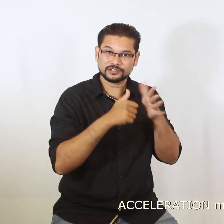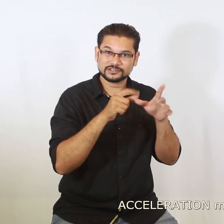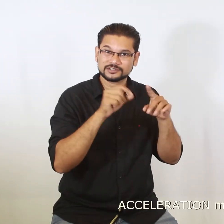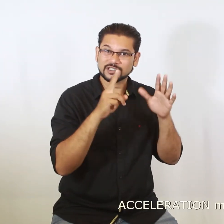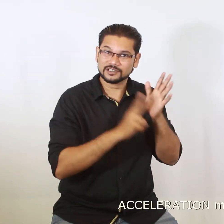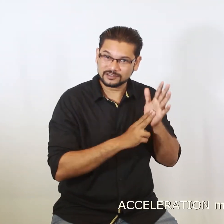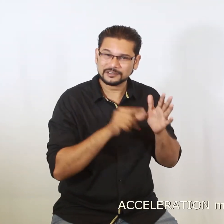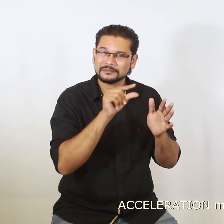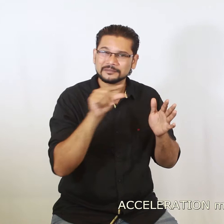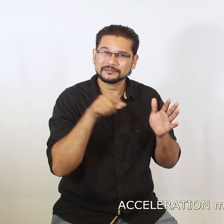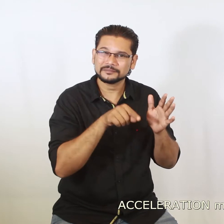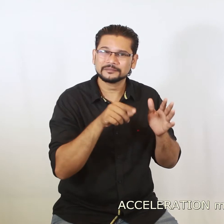Acceleration means